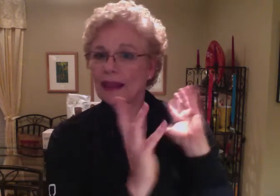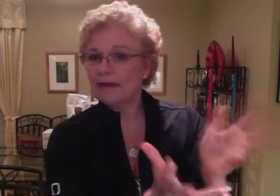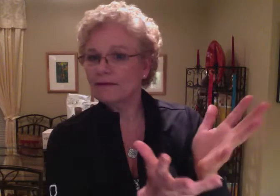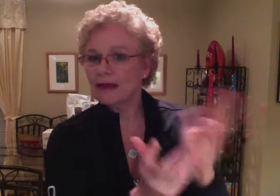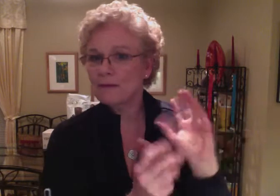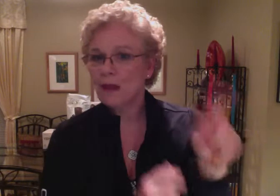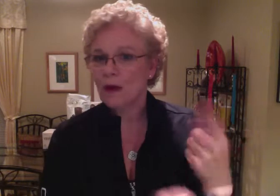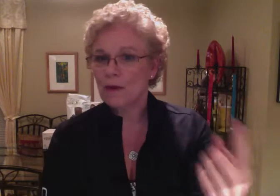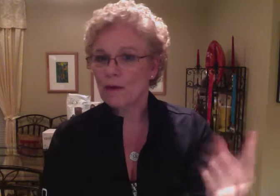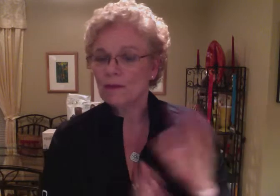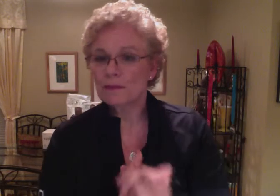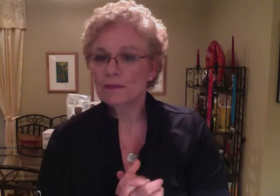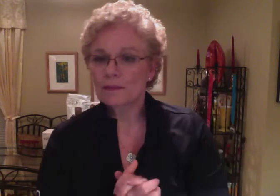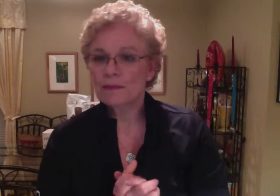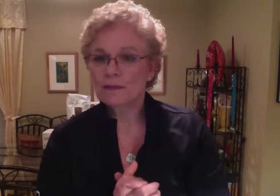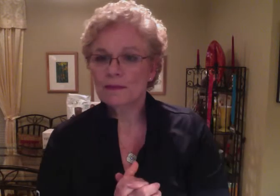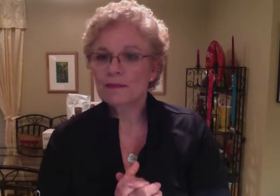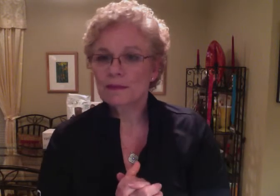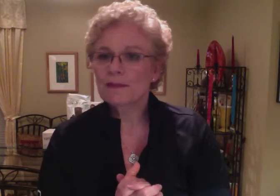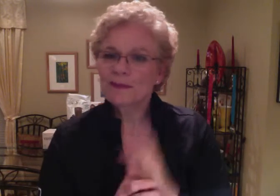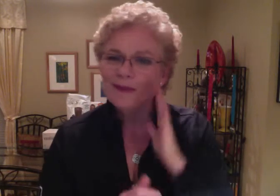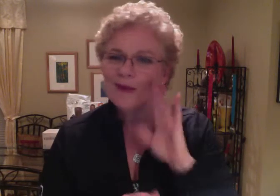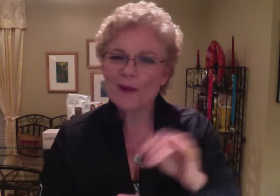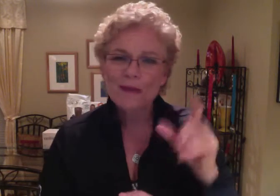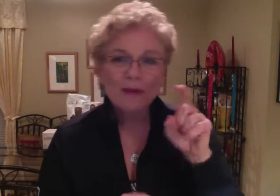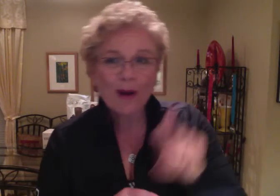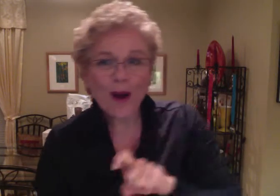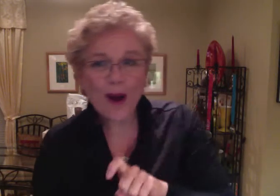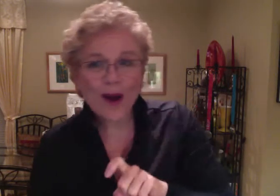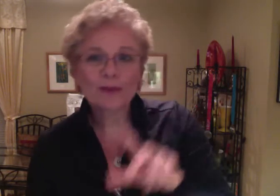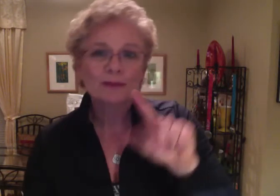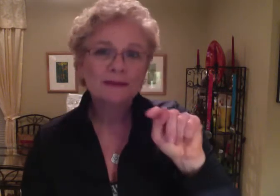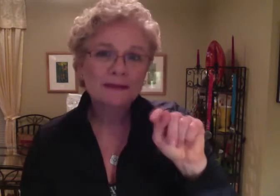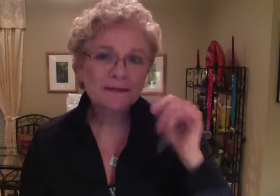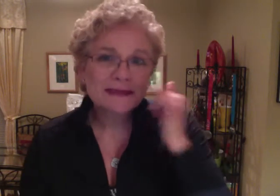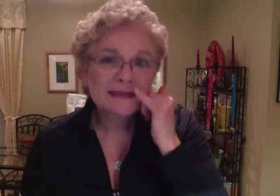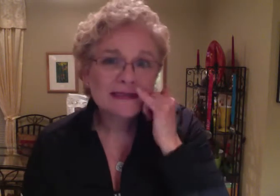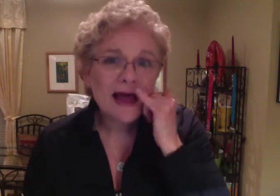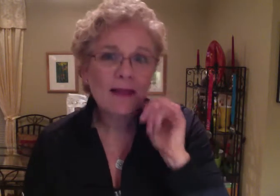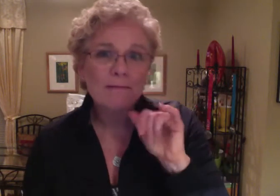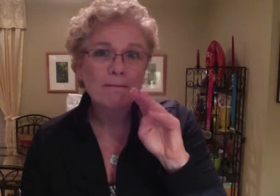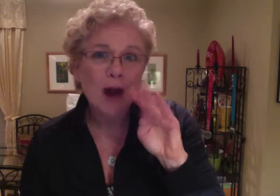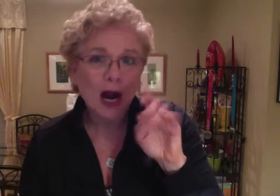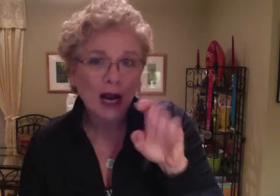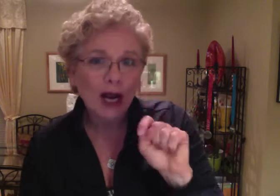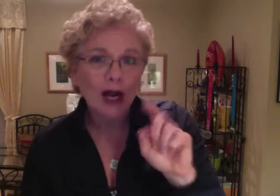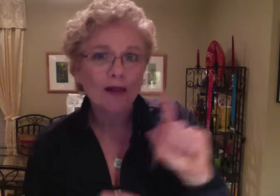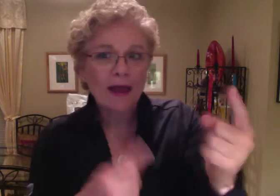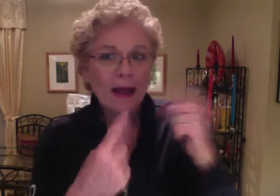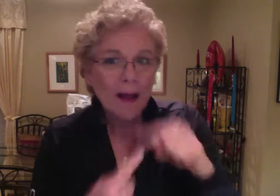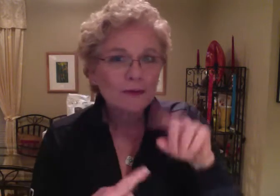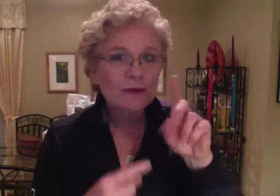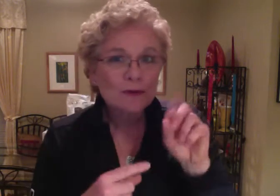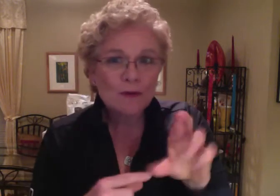done it. Think about the person that calls, the telemarketer, the person that comes to the door selling candles that they've made